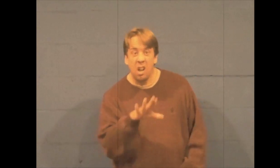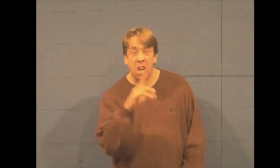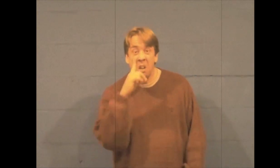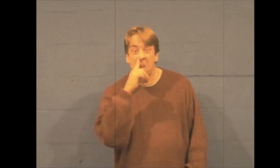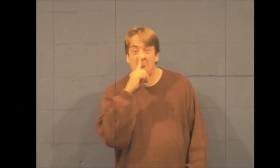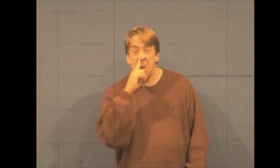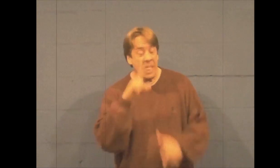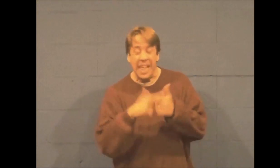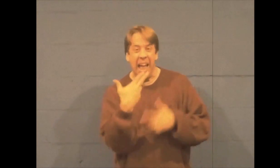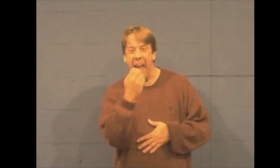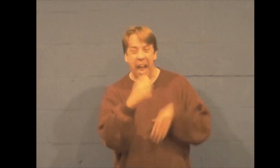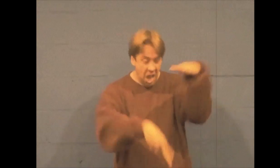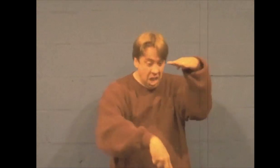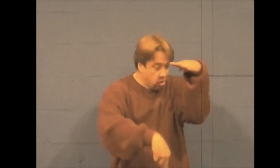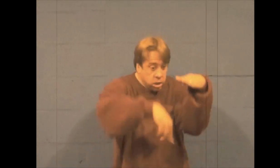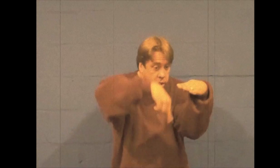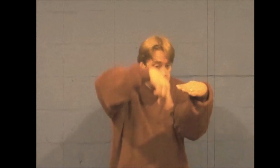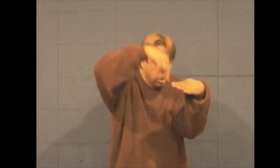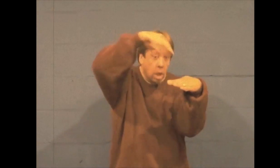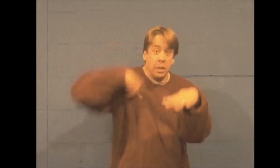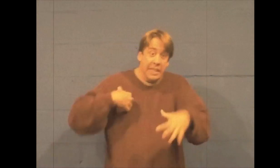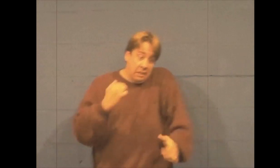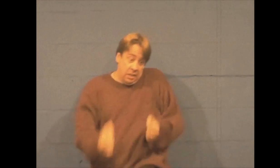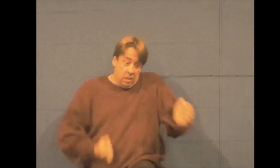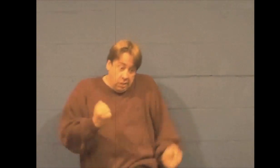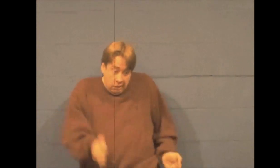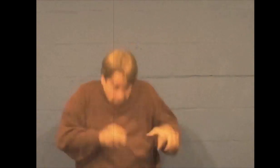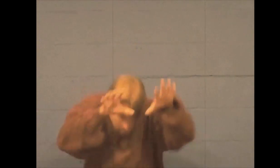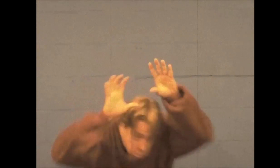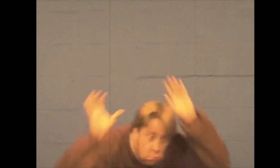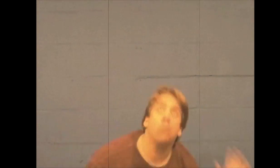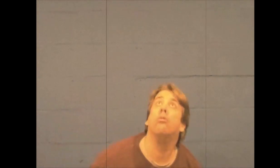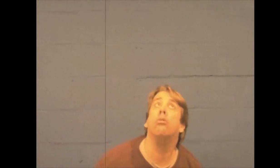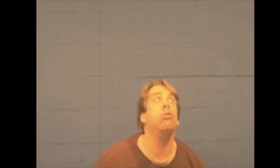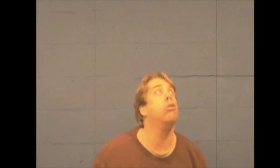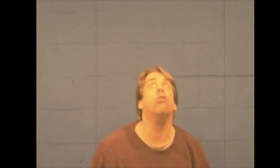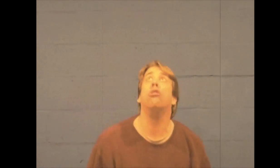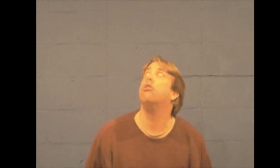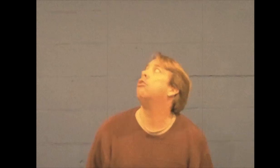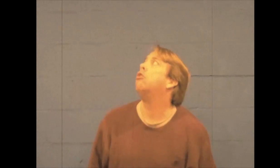did some of that magic voodoo stuff, and flew up the chimney.